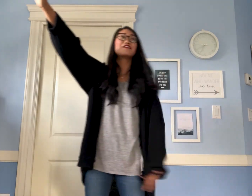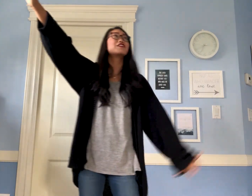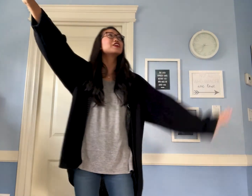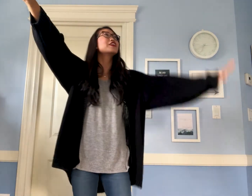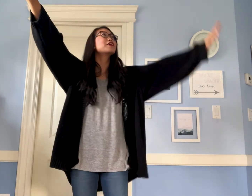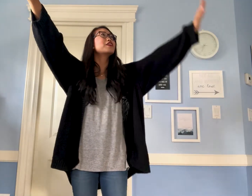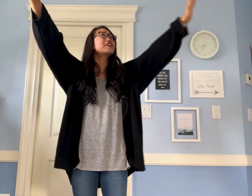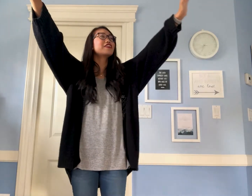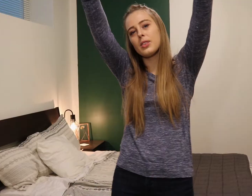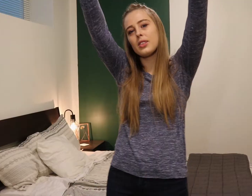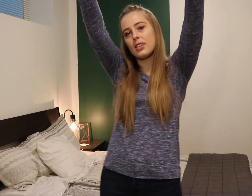for you